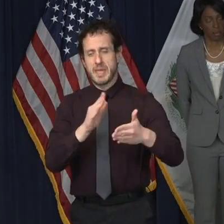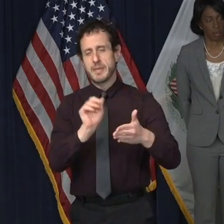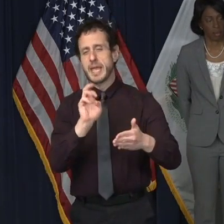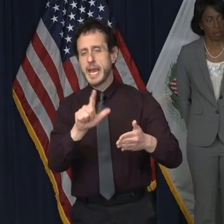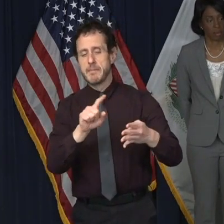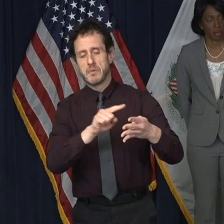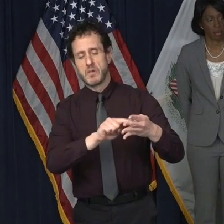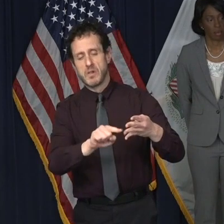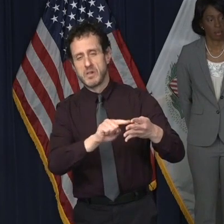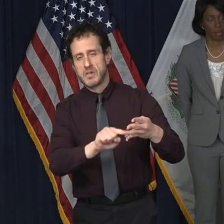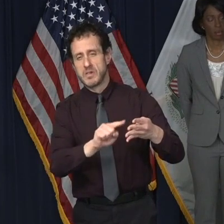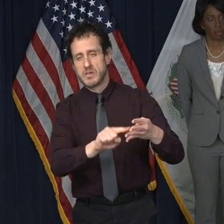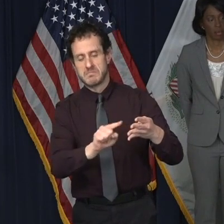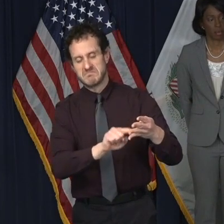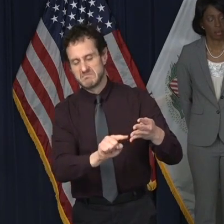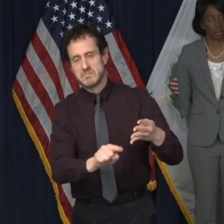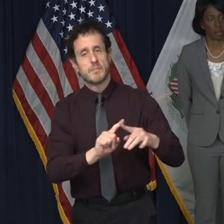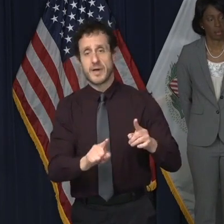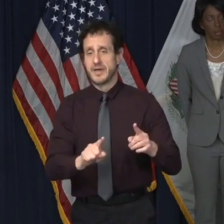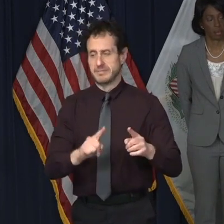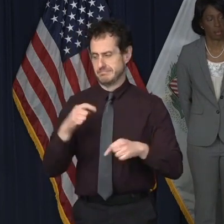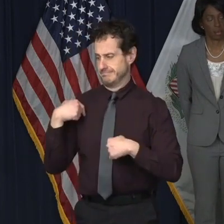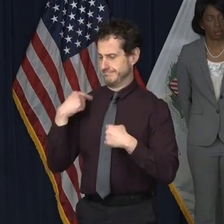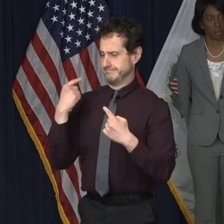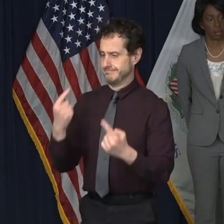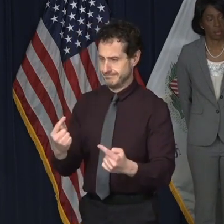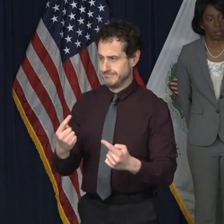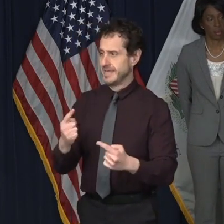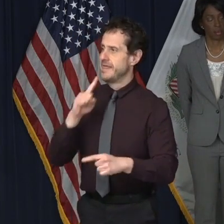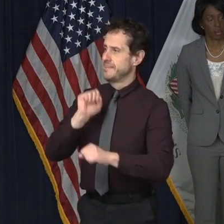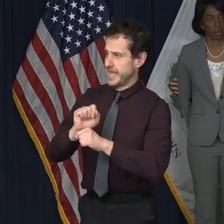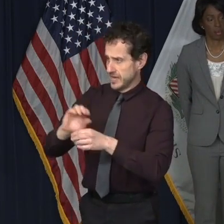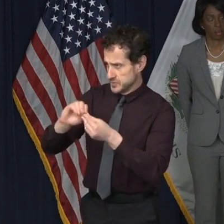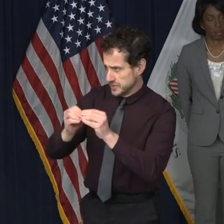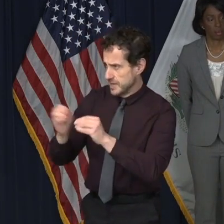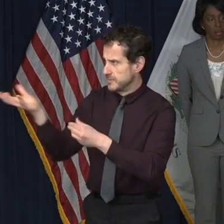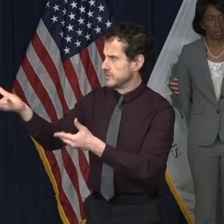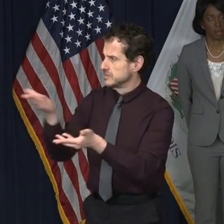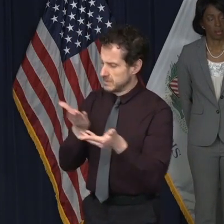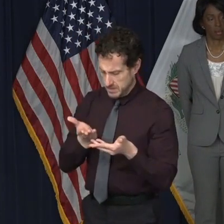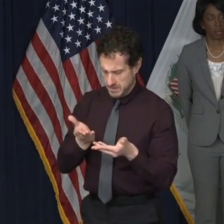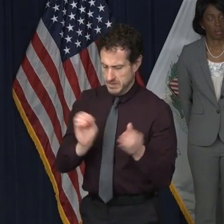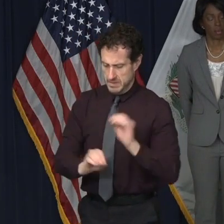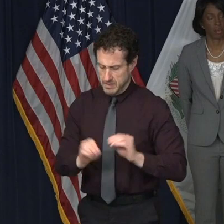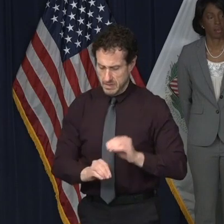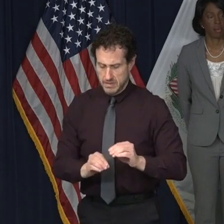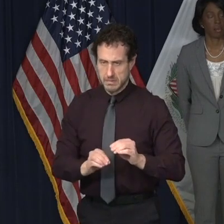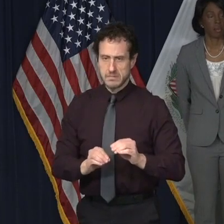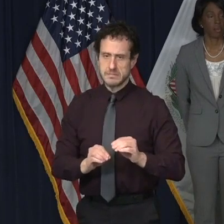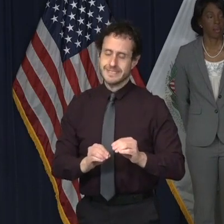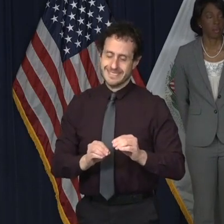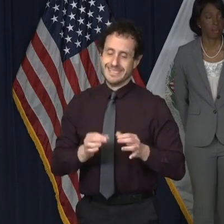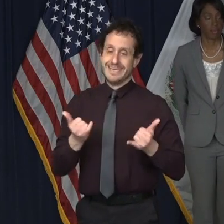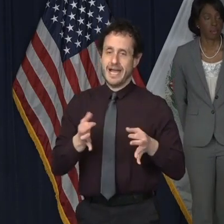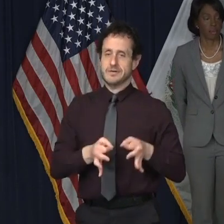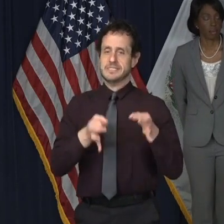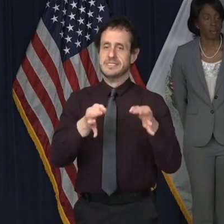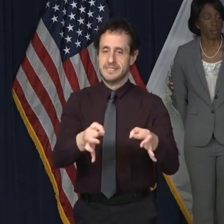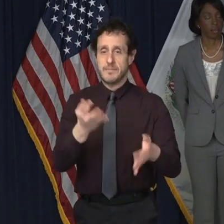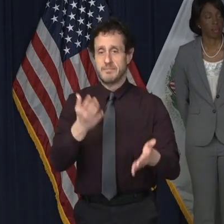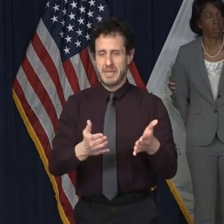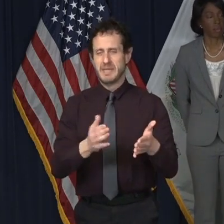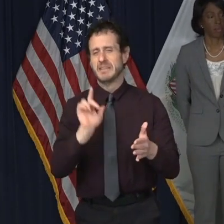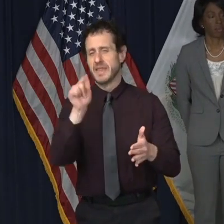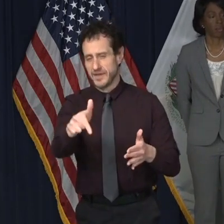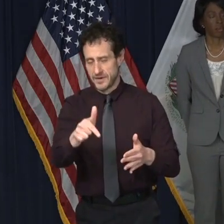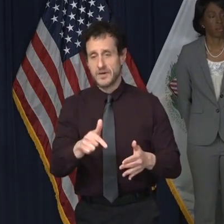those models have come to look quite different. That's not because those models were bad models. Instead, it's because their